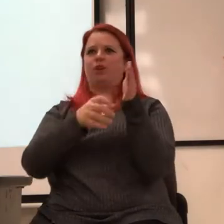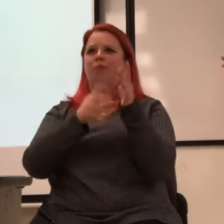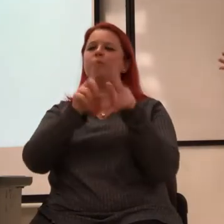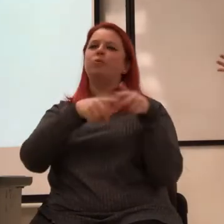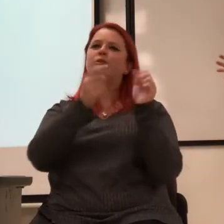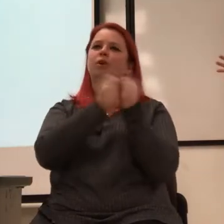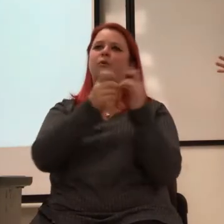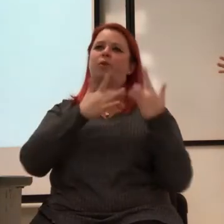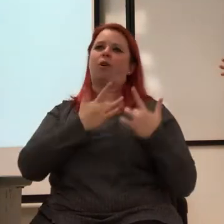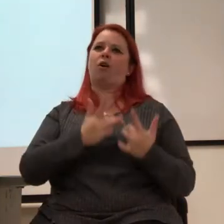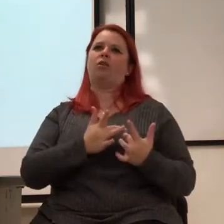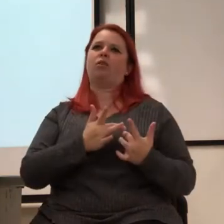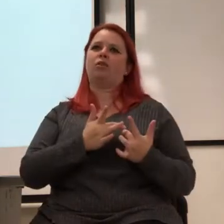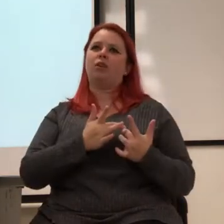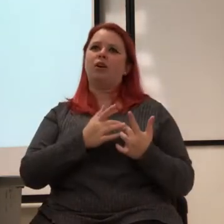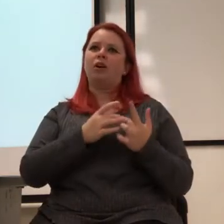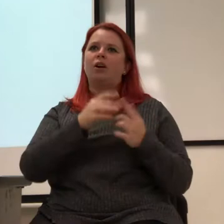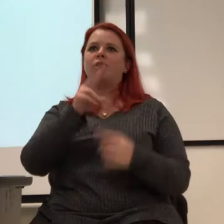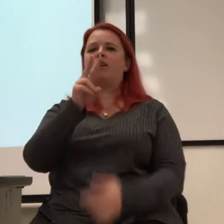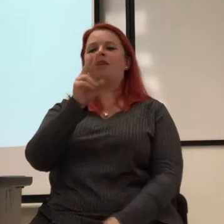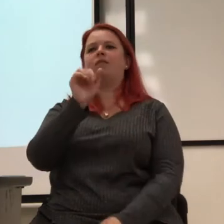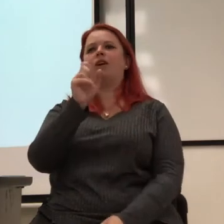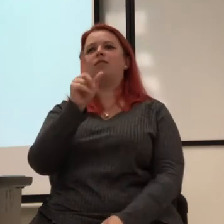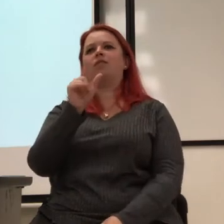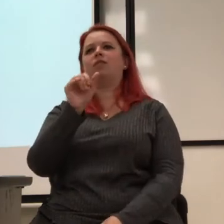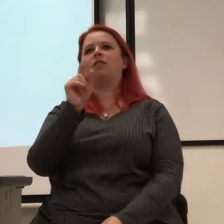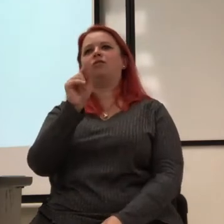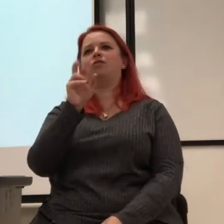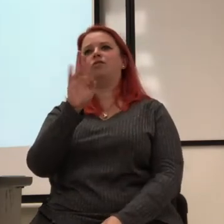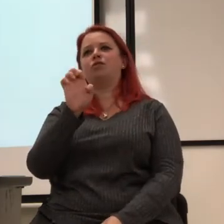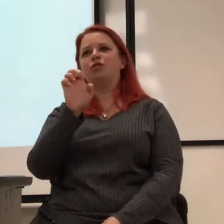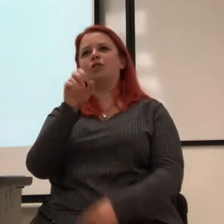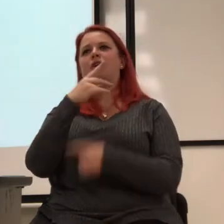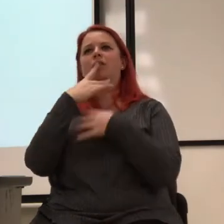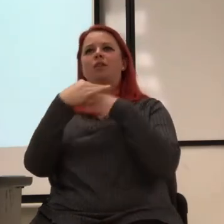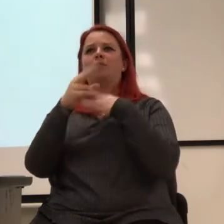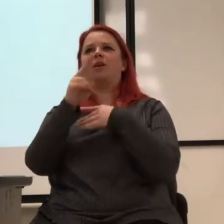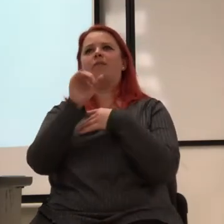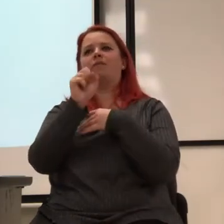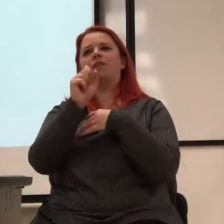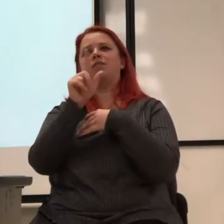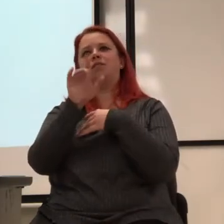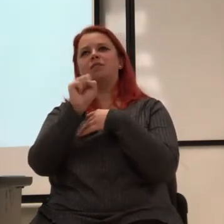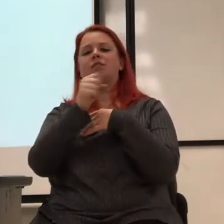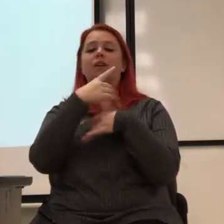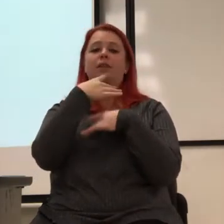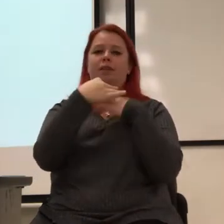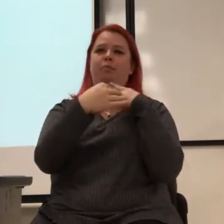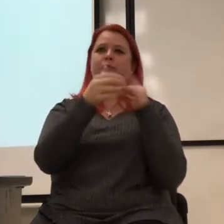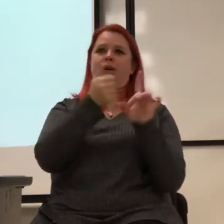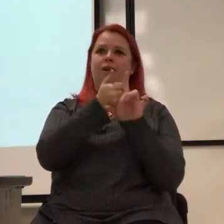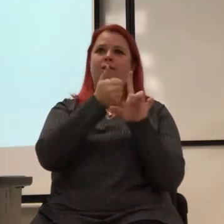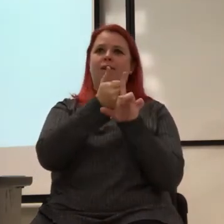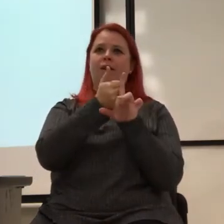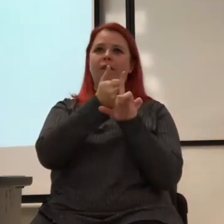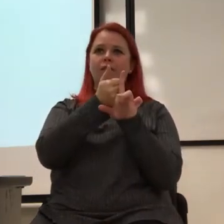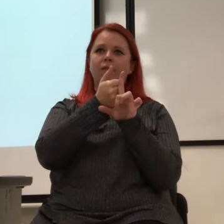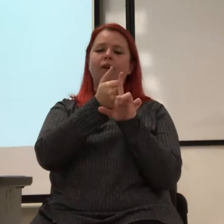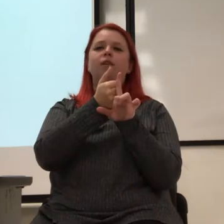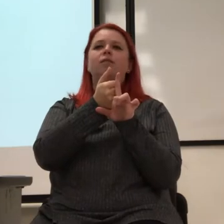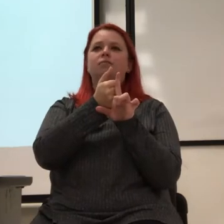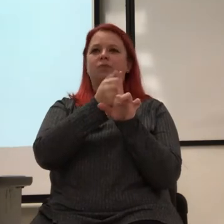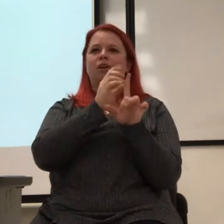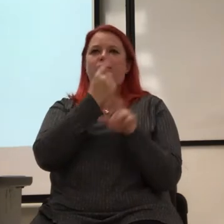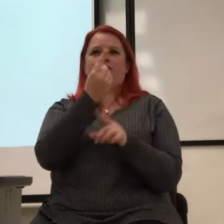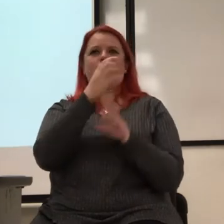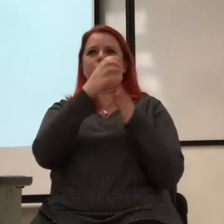first. The vasculature are the blood vessels. The blood, the liquid tissue, the blood, life-giving blood, is its